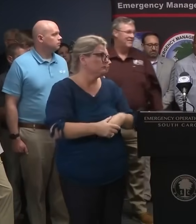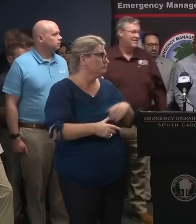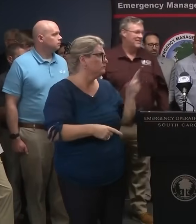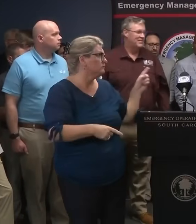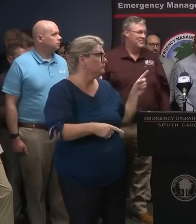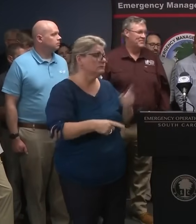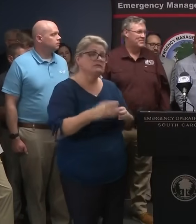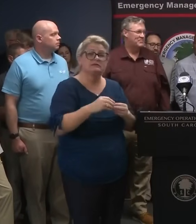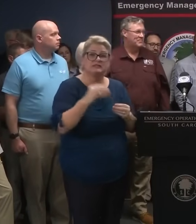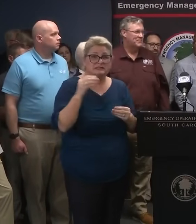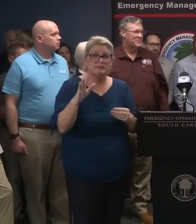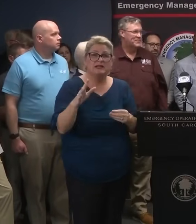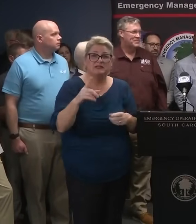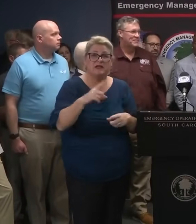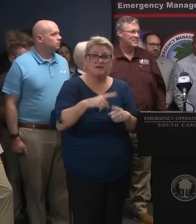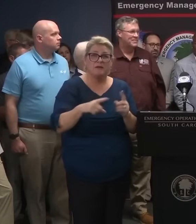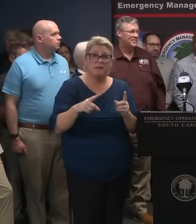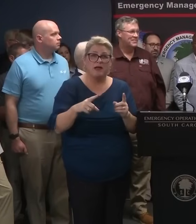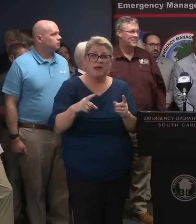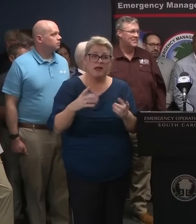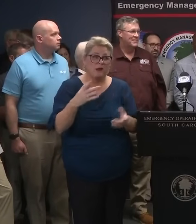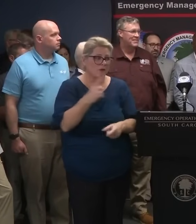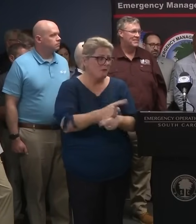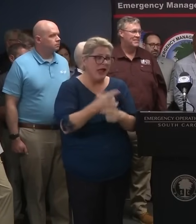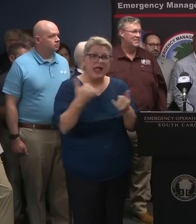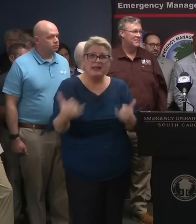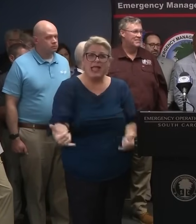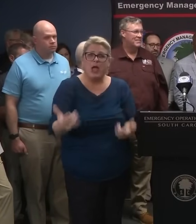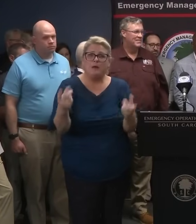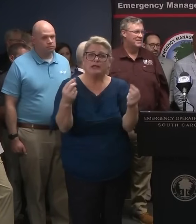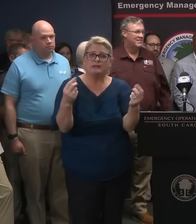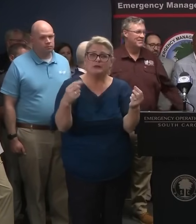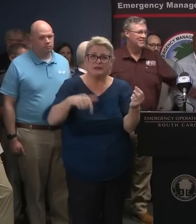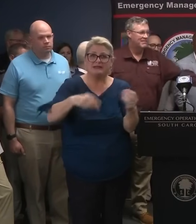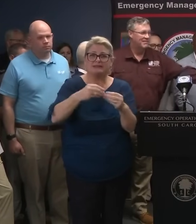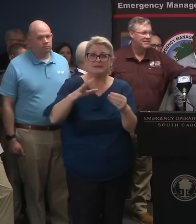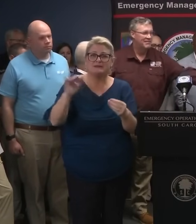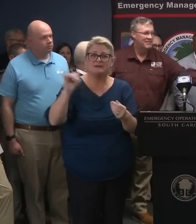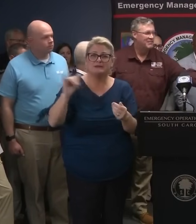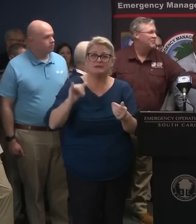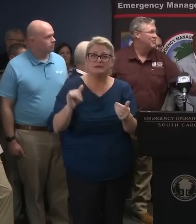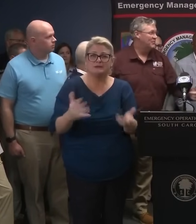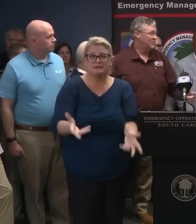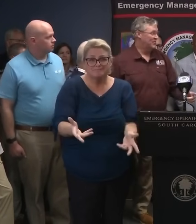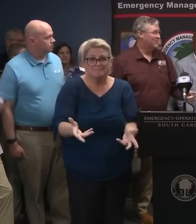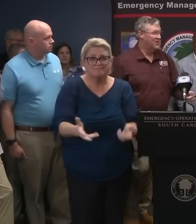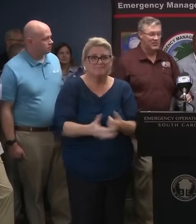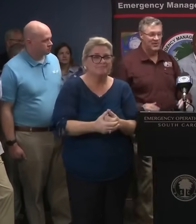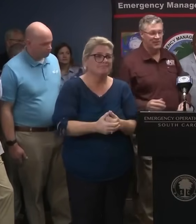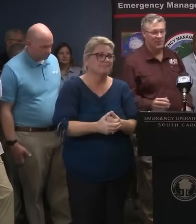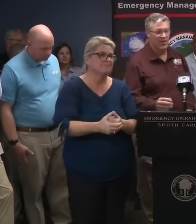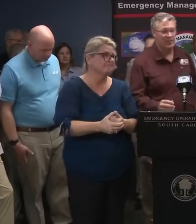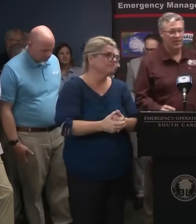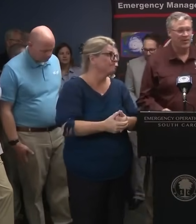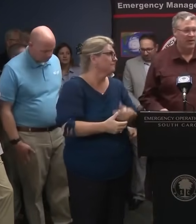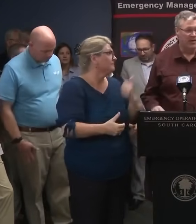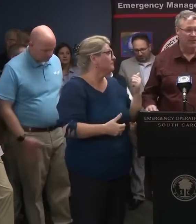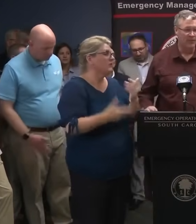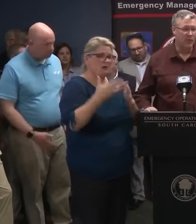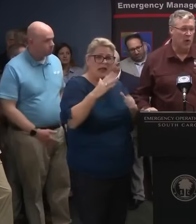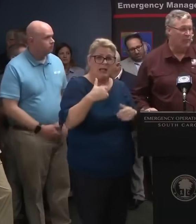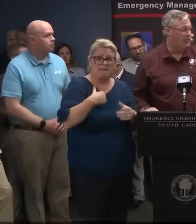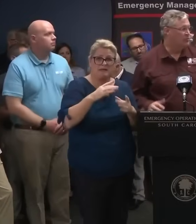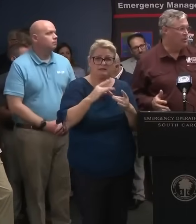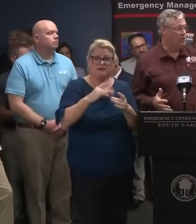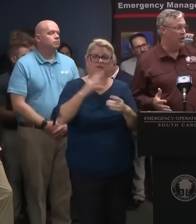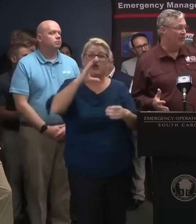that is expensive, but what is this that we're doing right now? This is fairly expensive as well. Yes, sir, go ahead. If you'll let me.